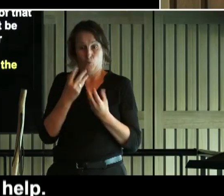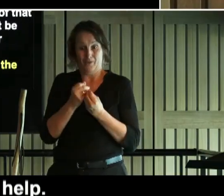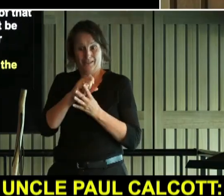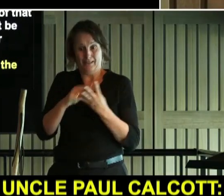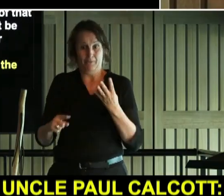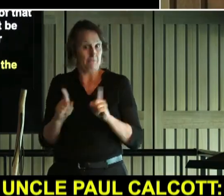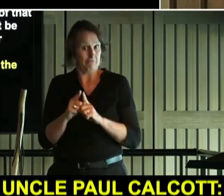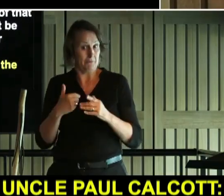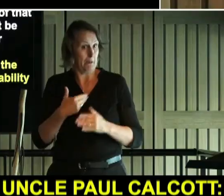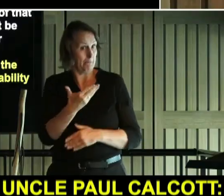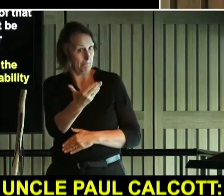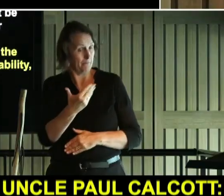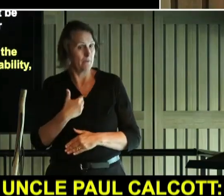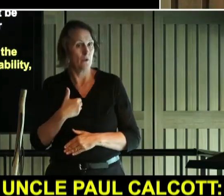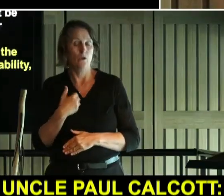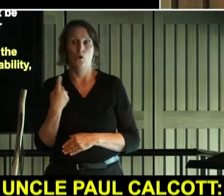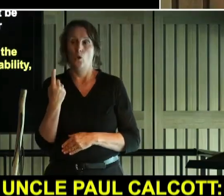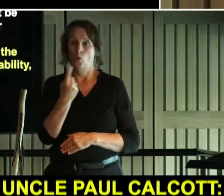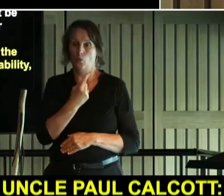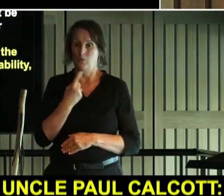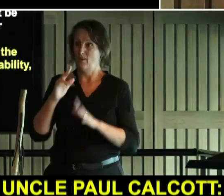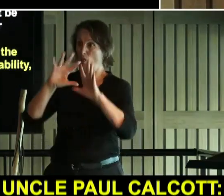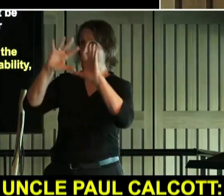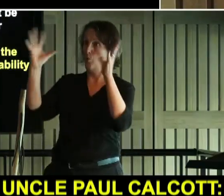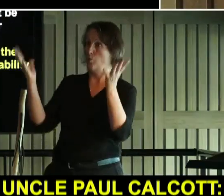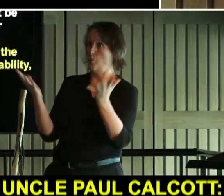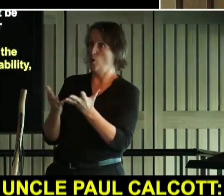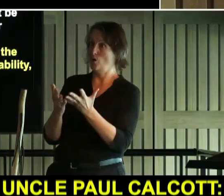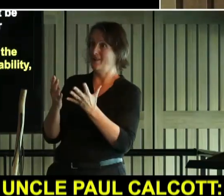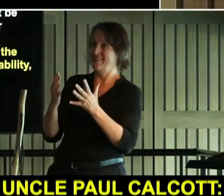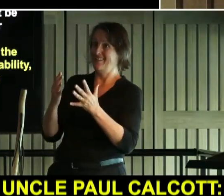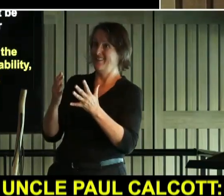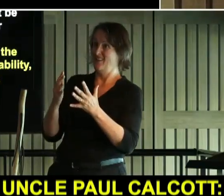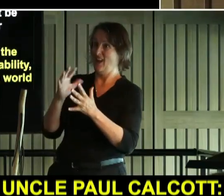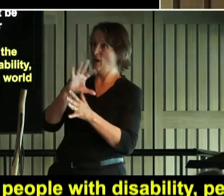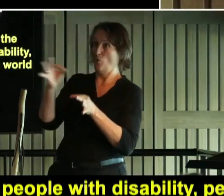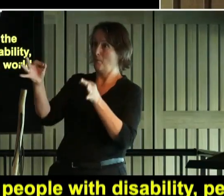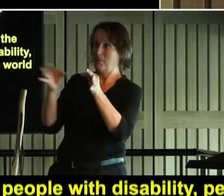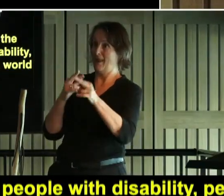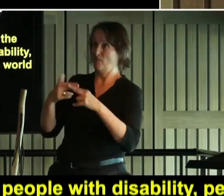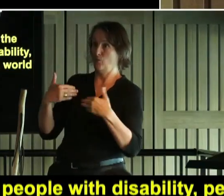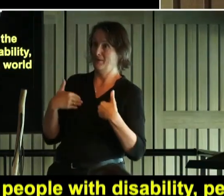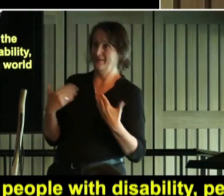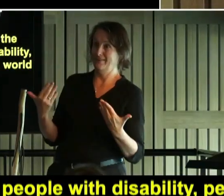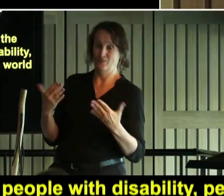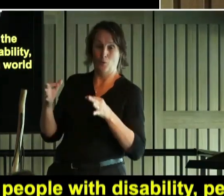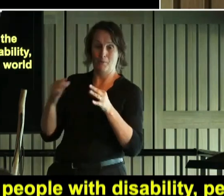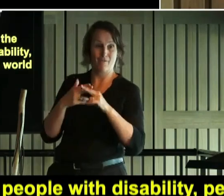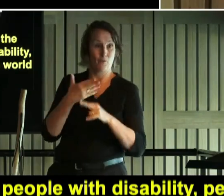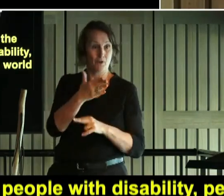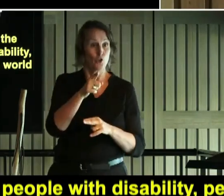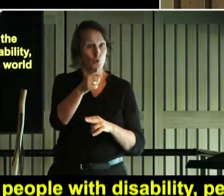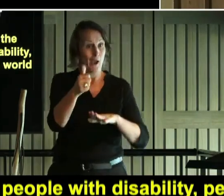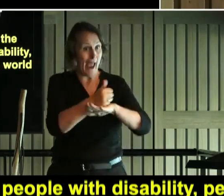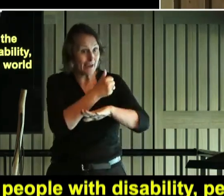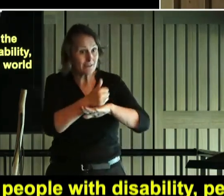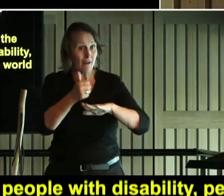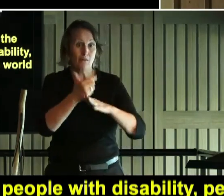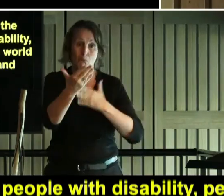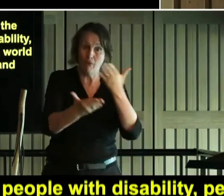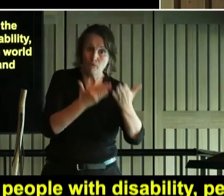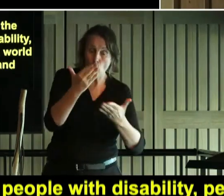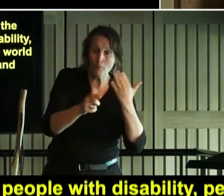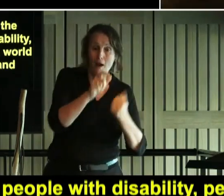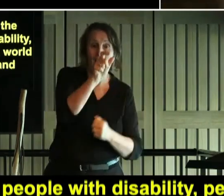disabilities, we navigate a world every day that hasn't been designed for us. And you as an actor and